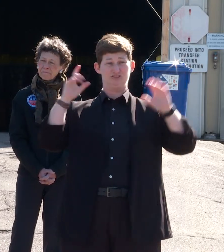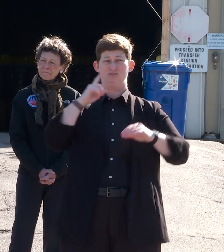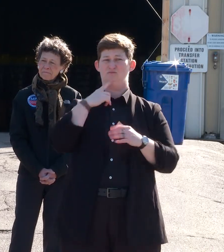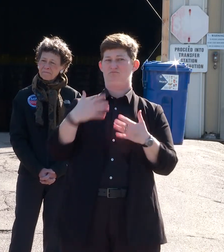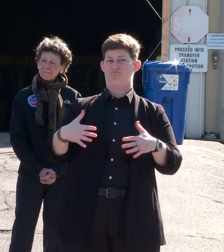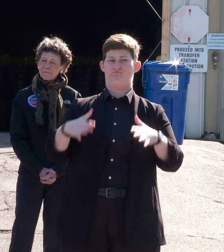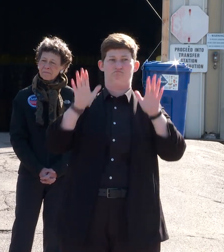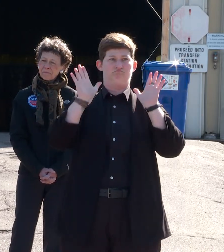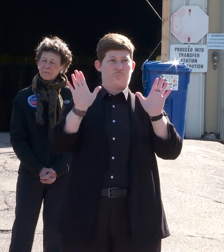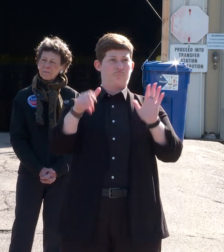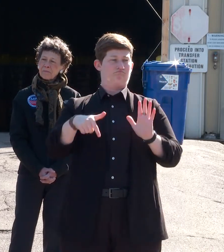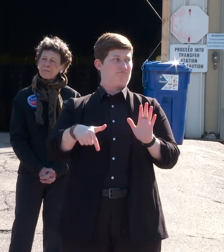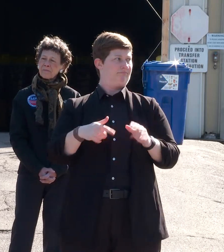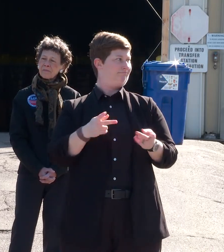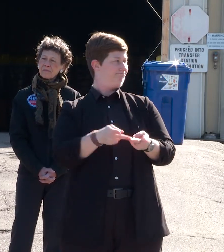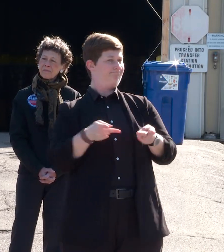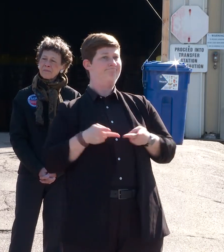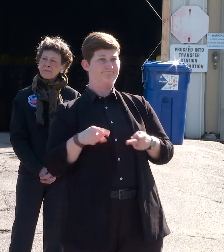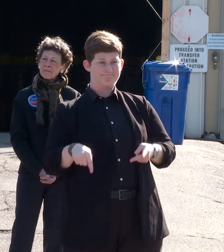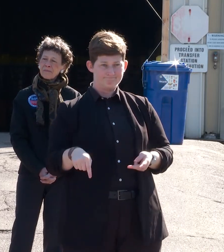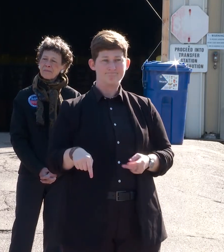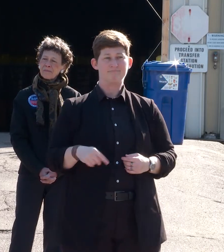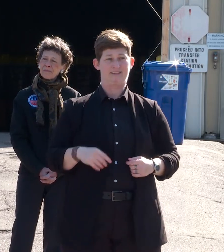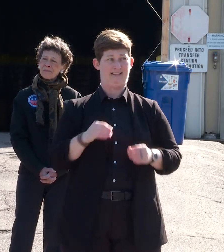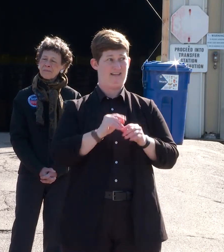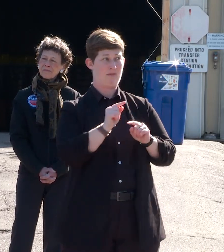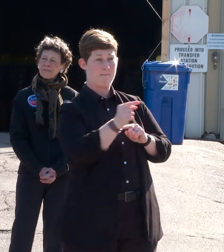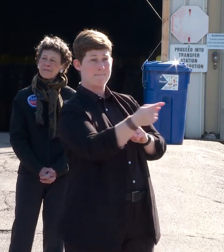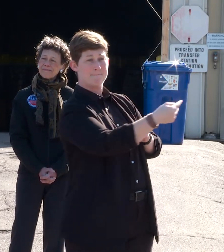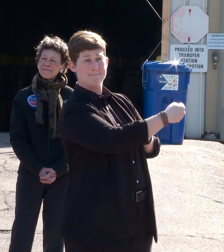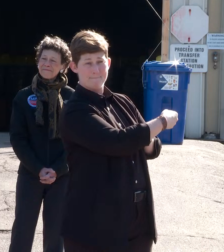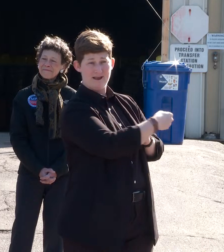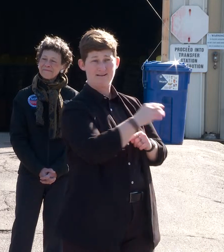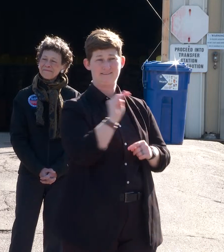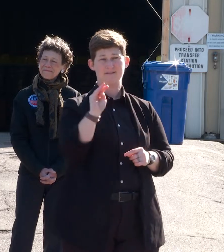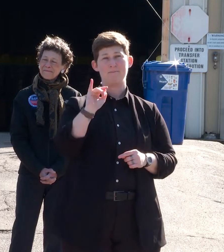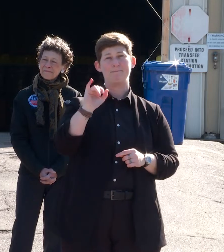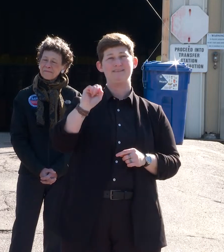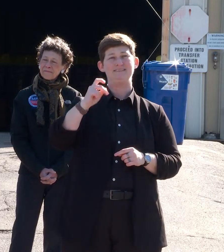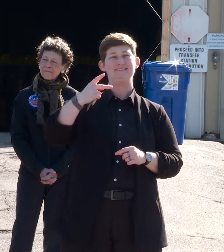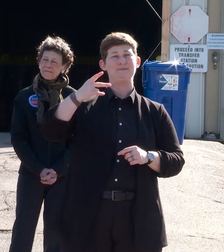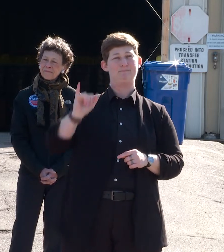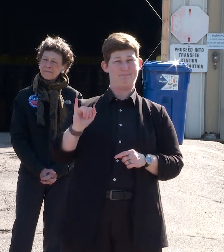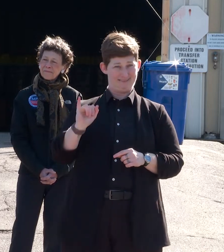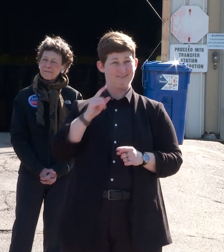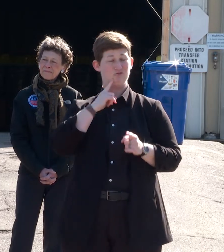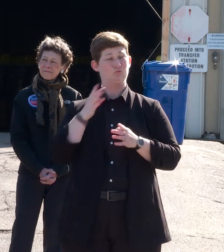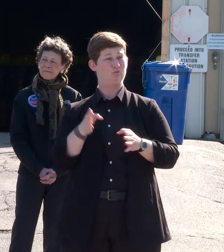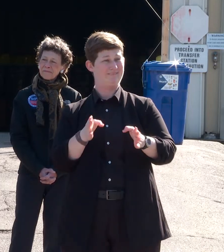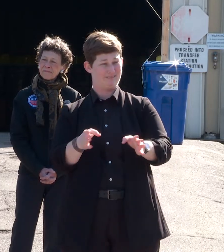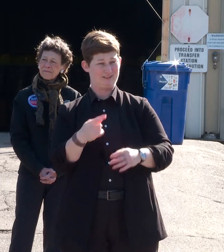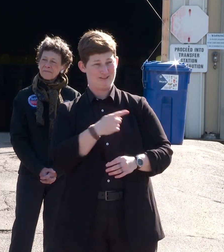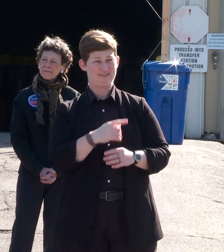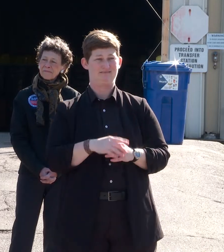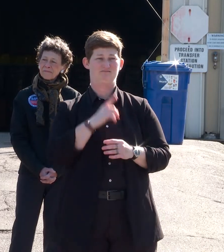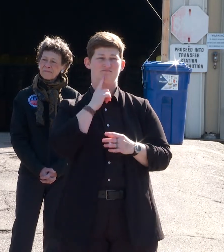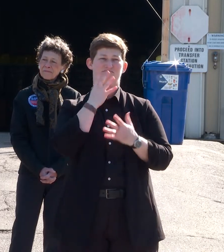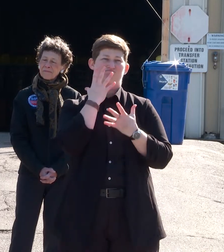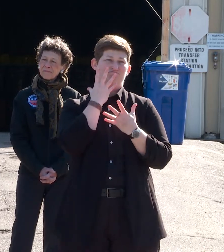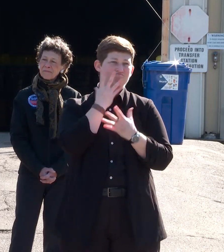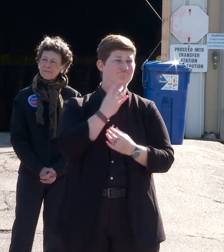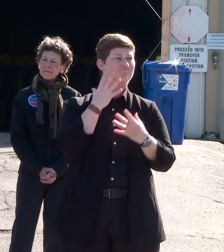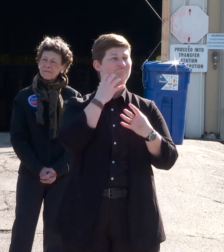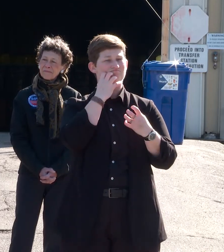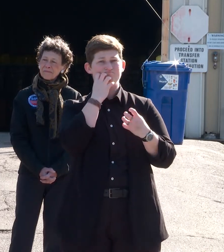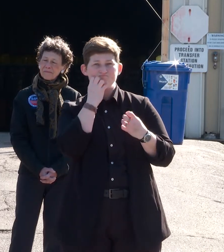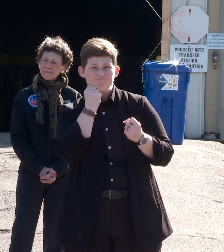the back side of this, you will see the Mississippi River, the jewel of our state, and how we need to protect it. we